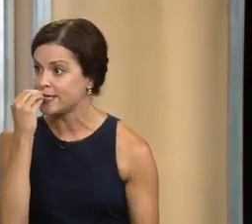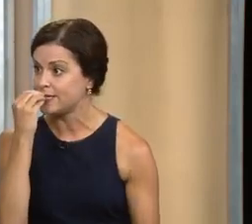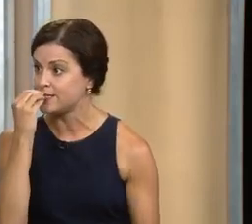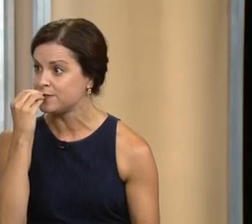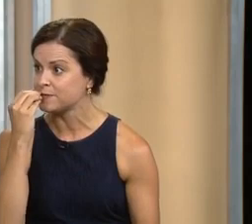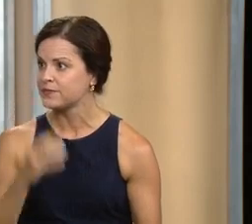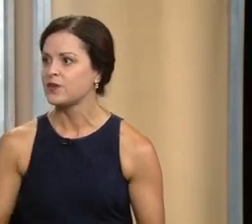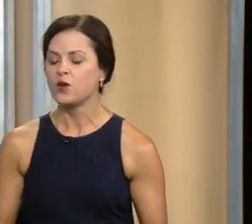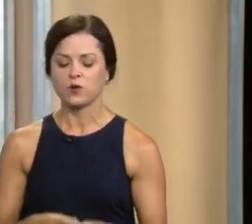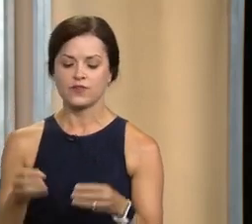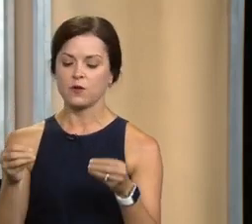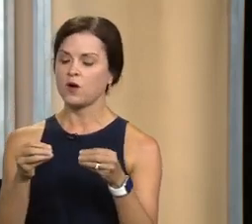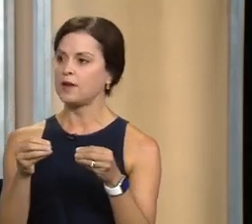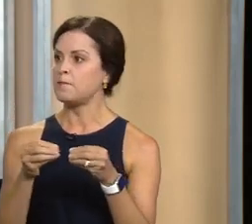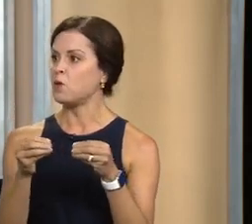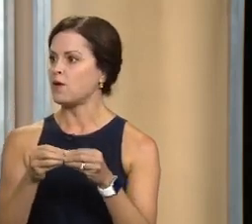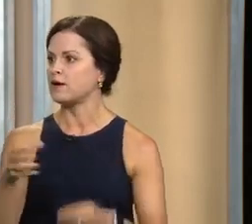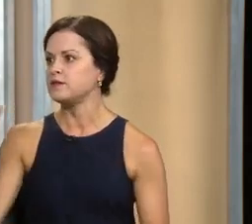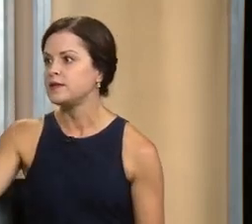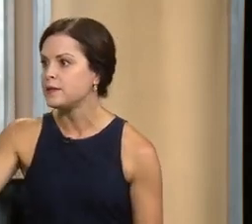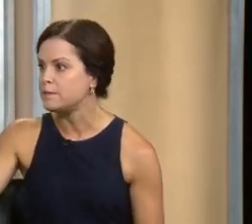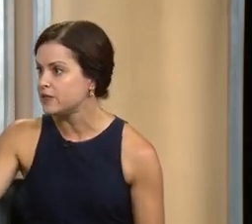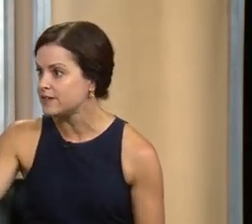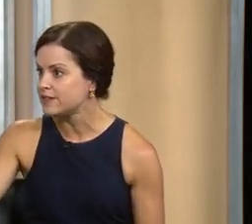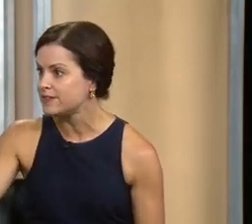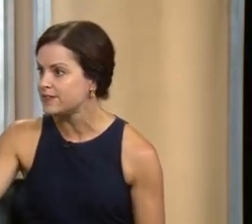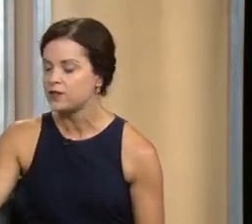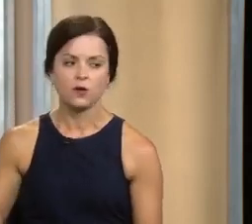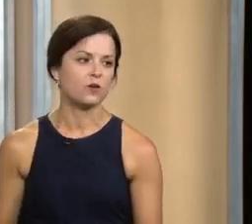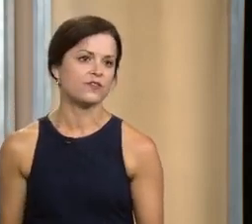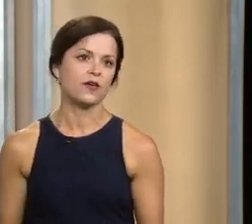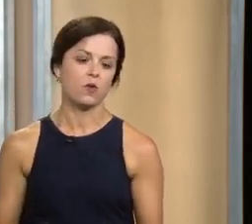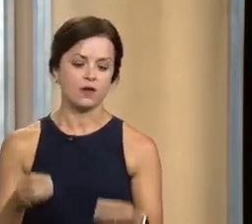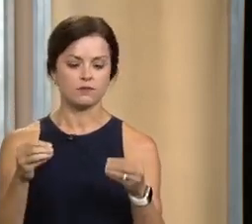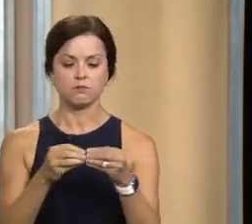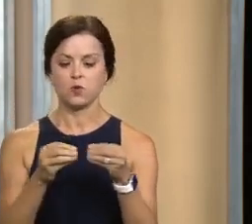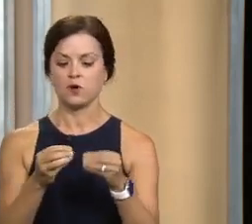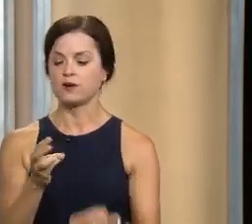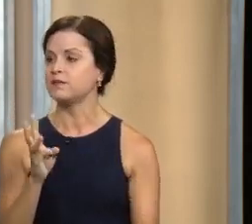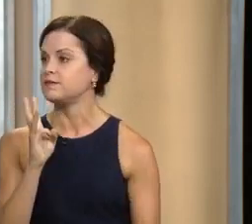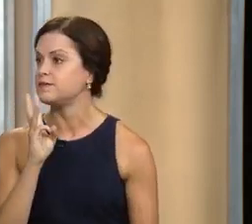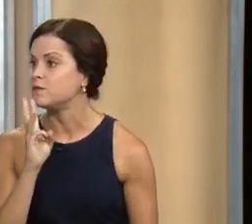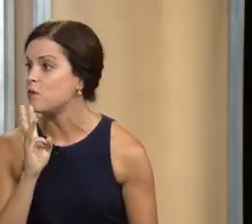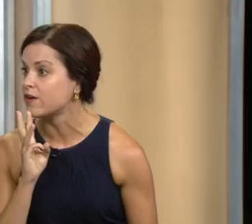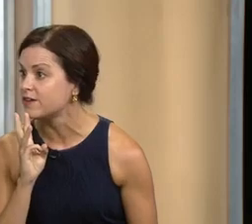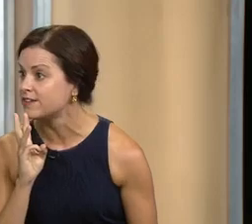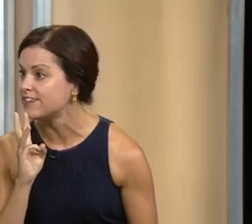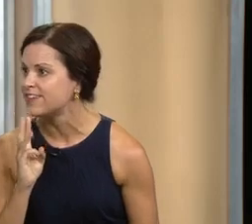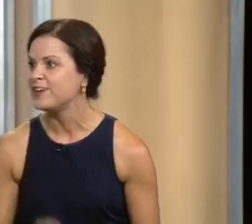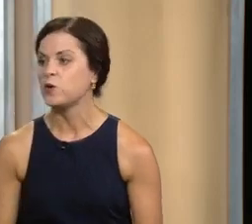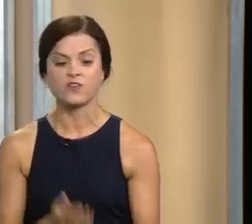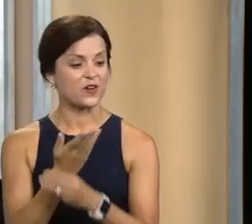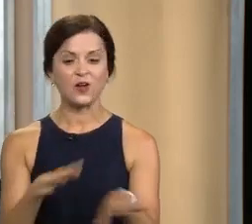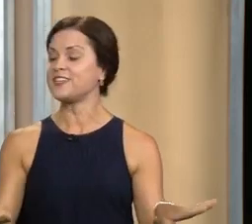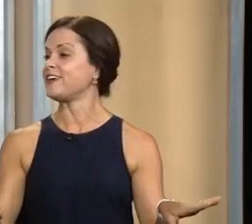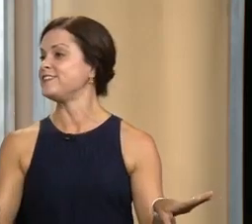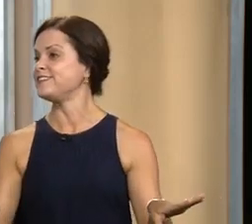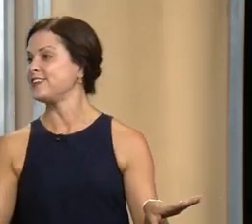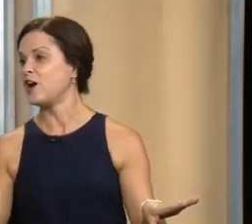eat, or if they want more milk, or if they want more water, or if they're all done. Also